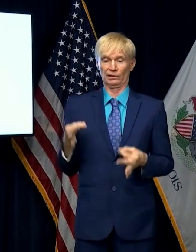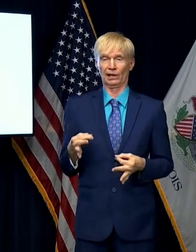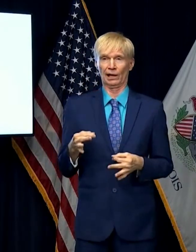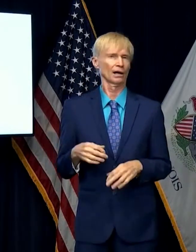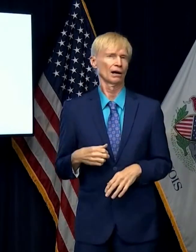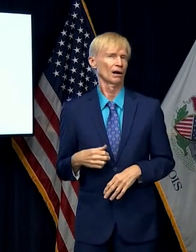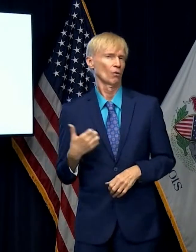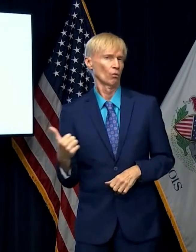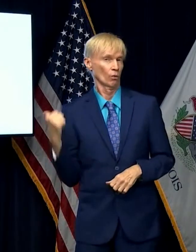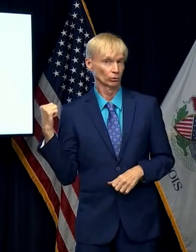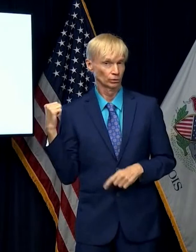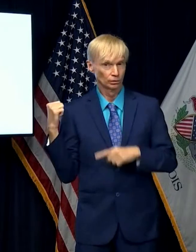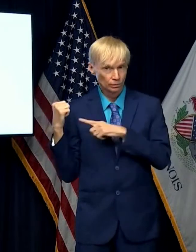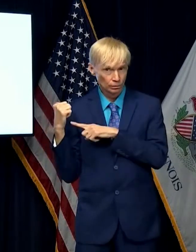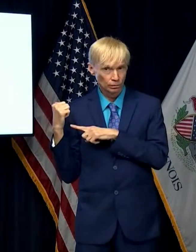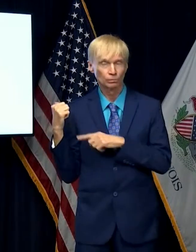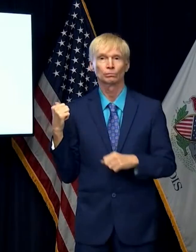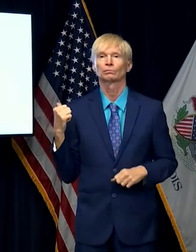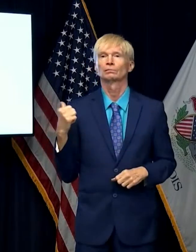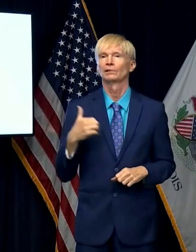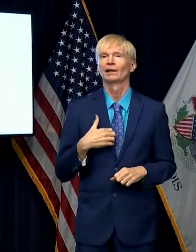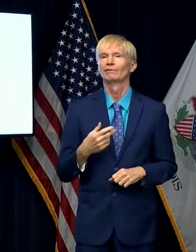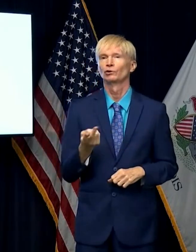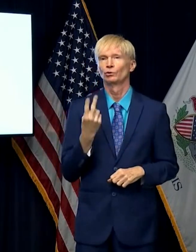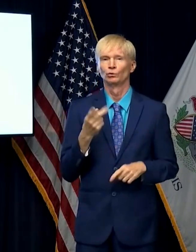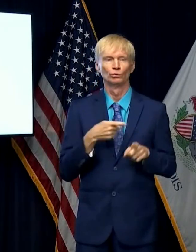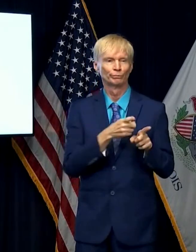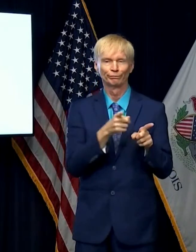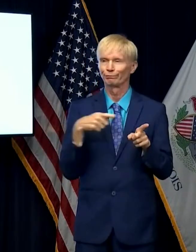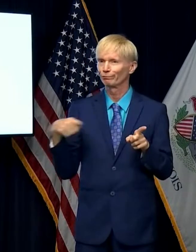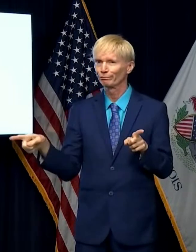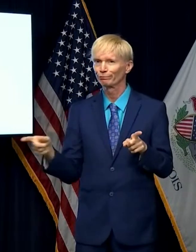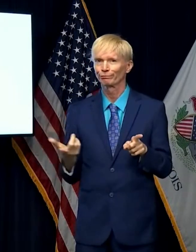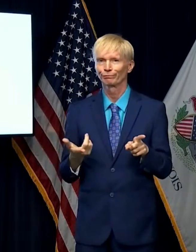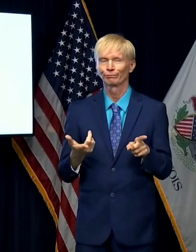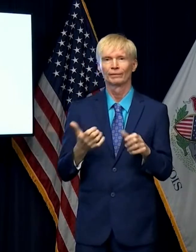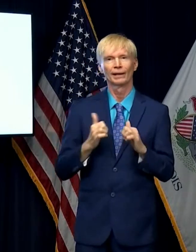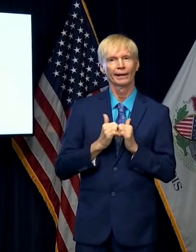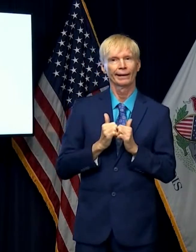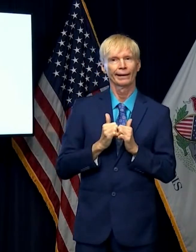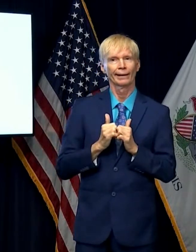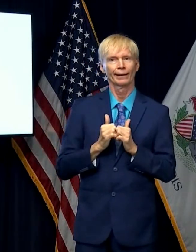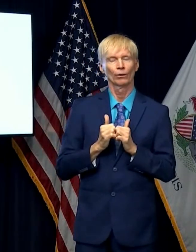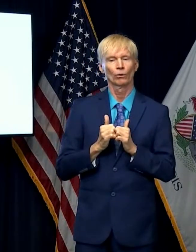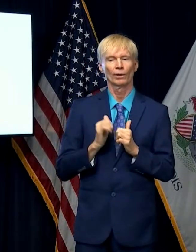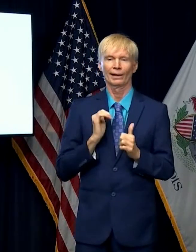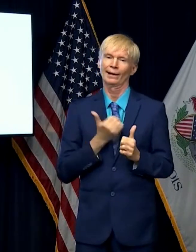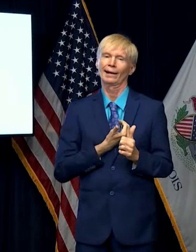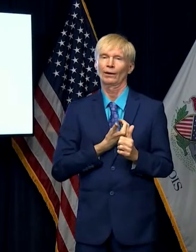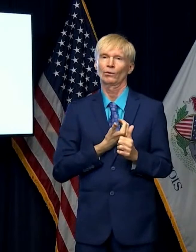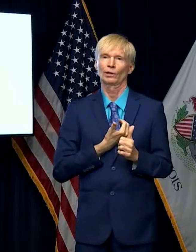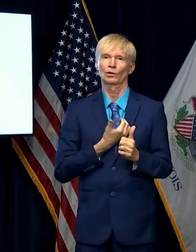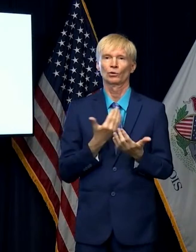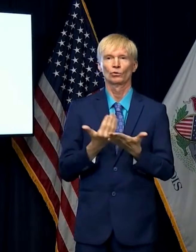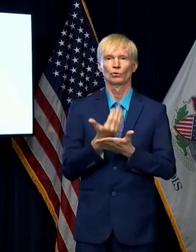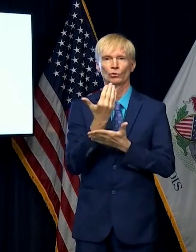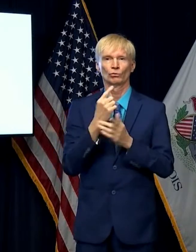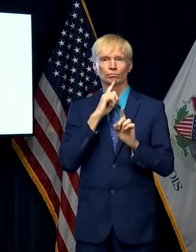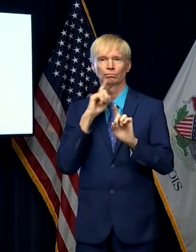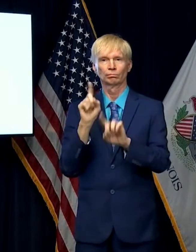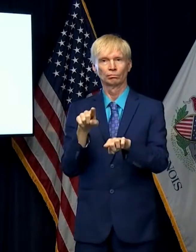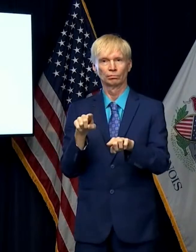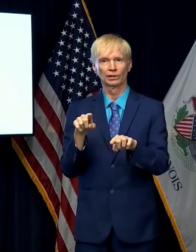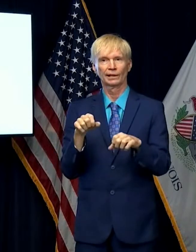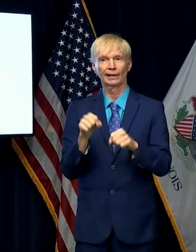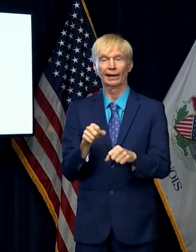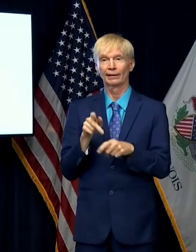do that, I told you there are two ways in which they might be, these mitigations and the mandate might